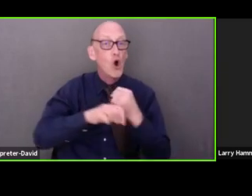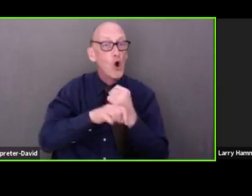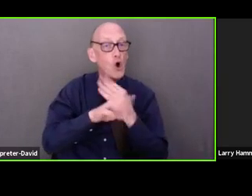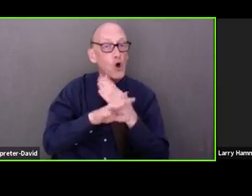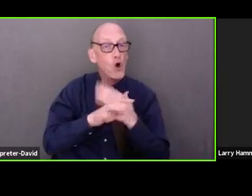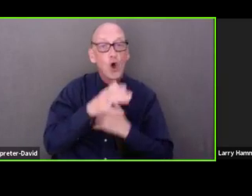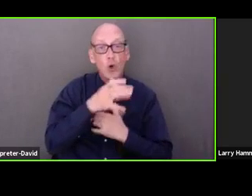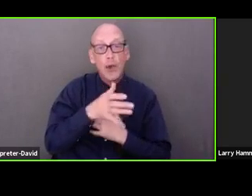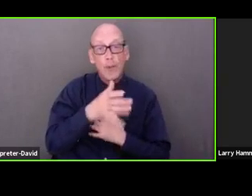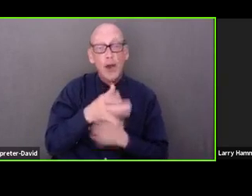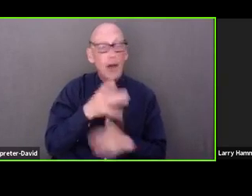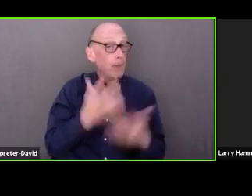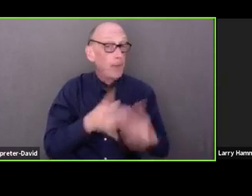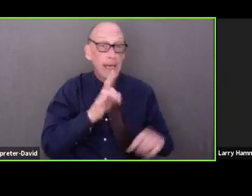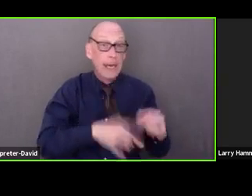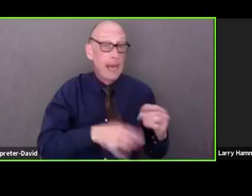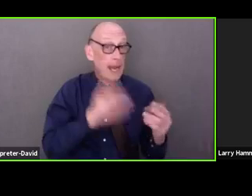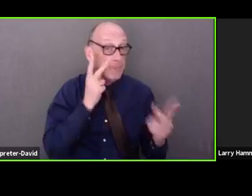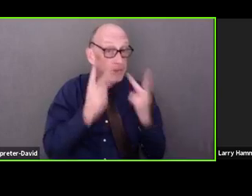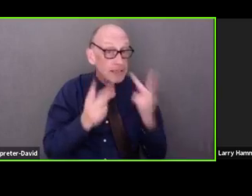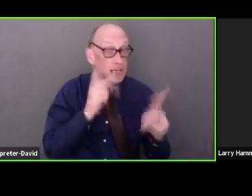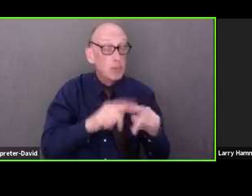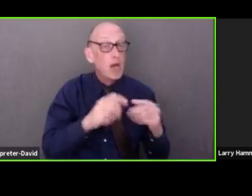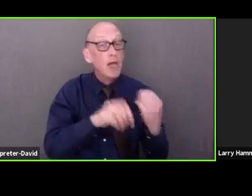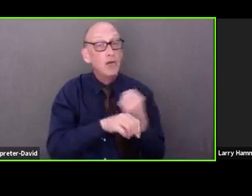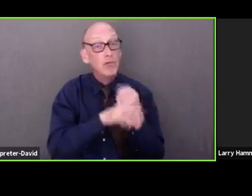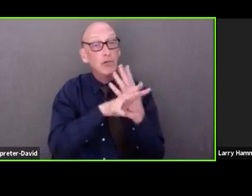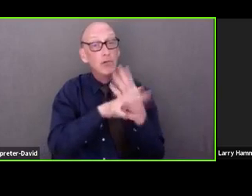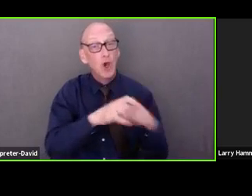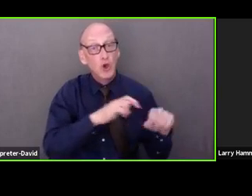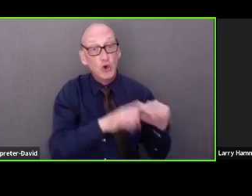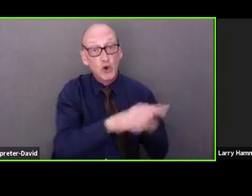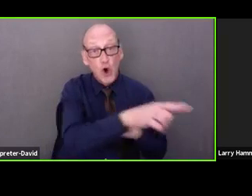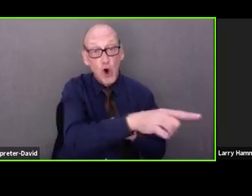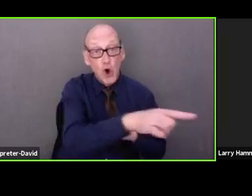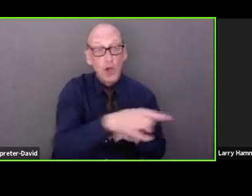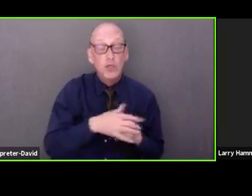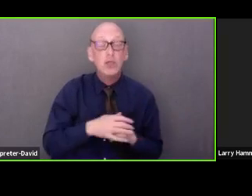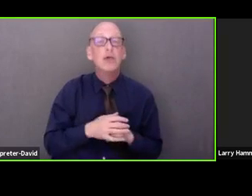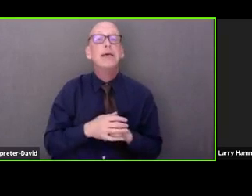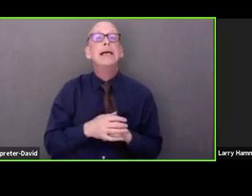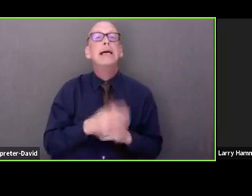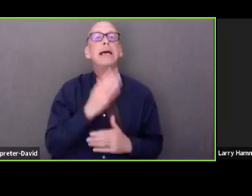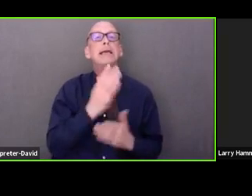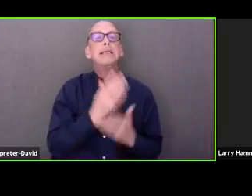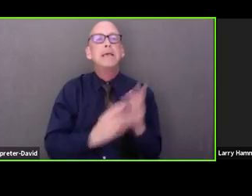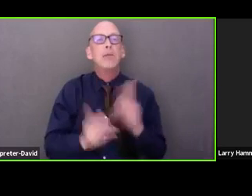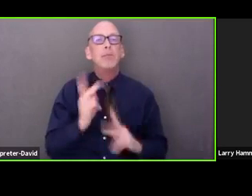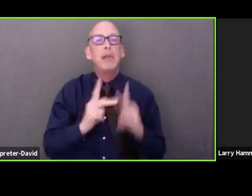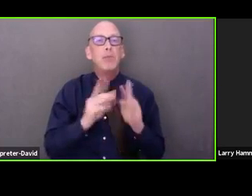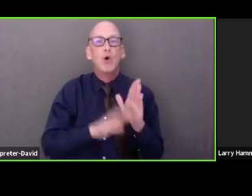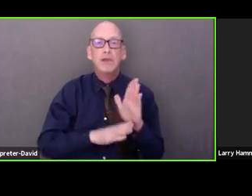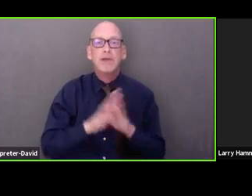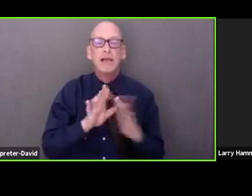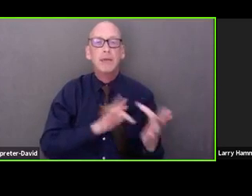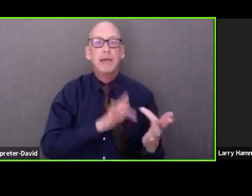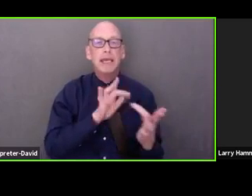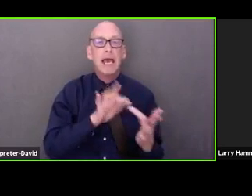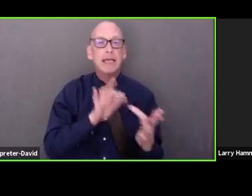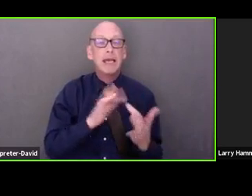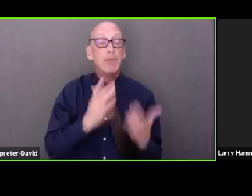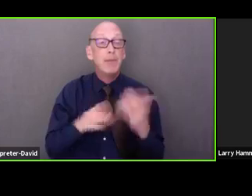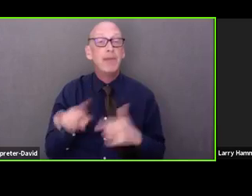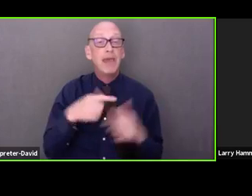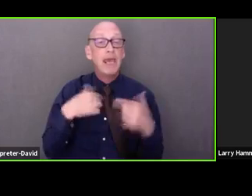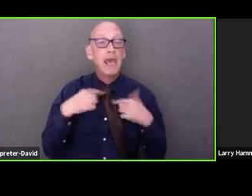able to go visit them. And a lot of families have started to develop these contacts where they have these group text